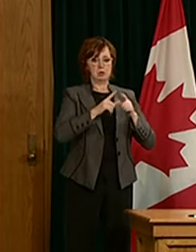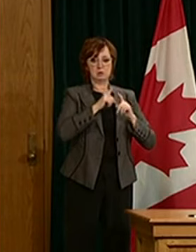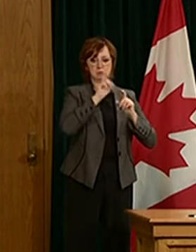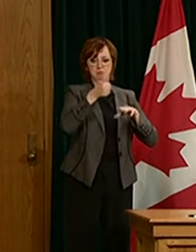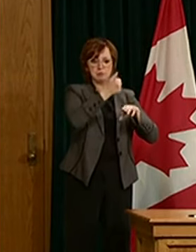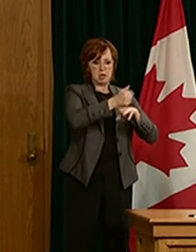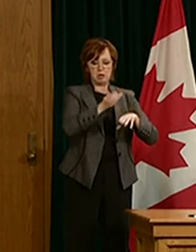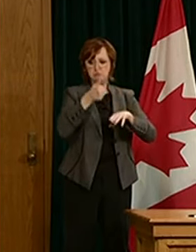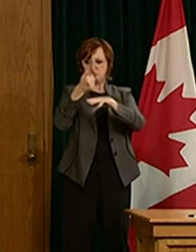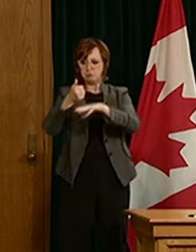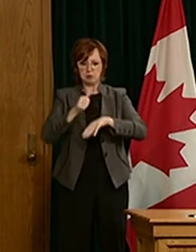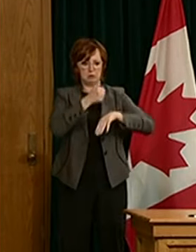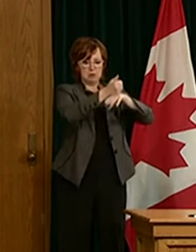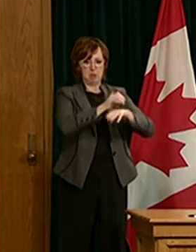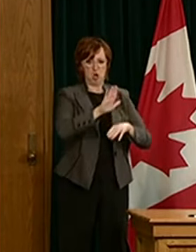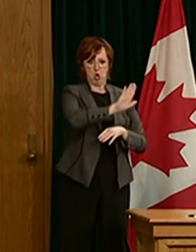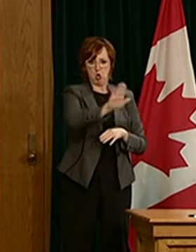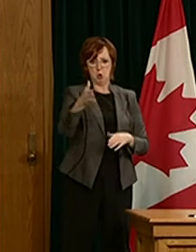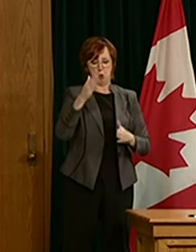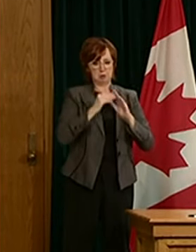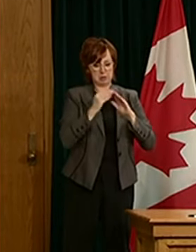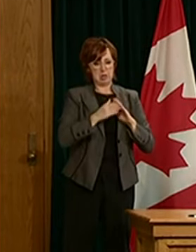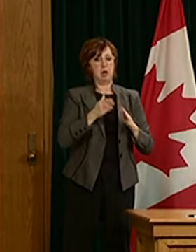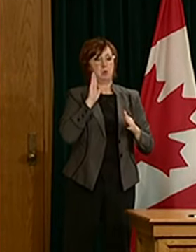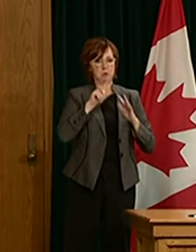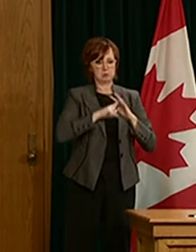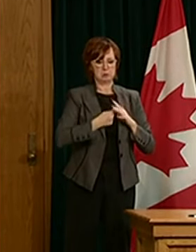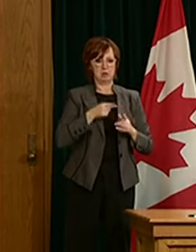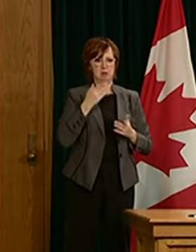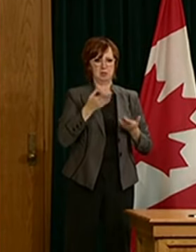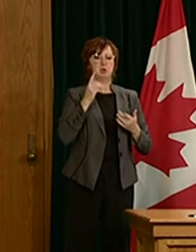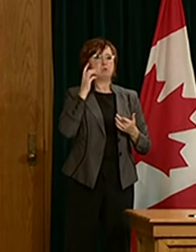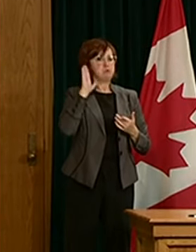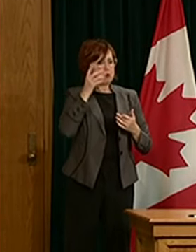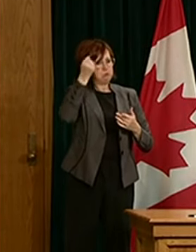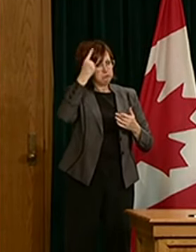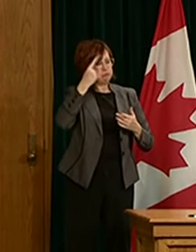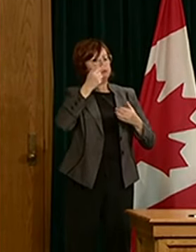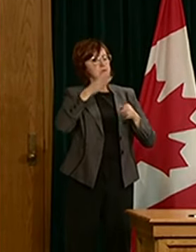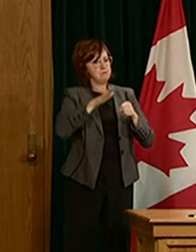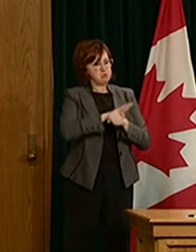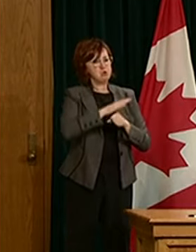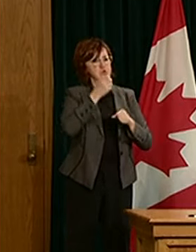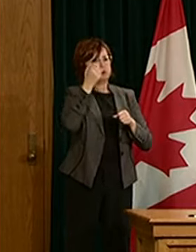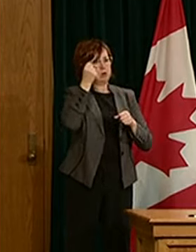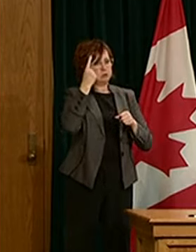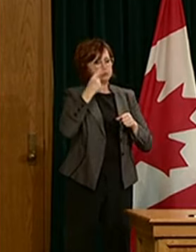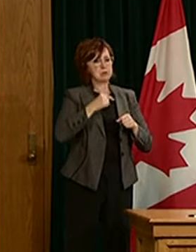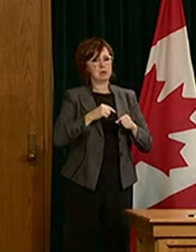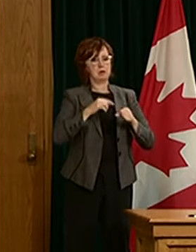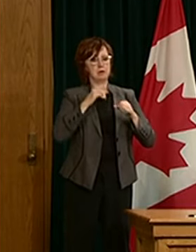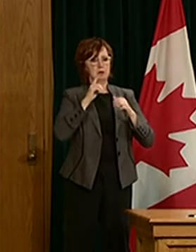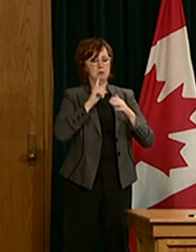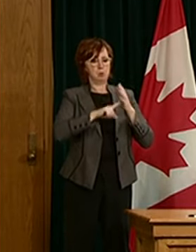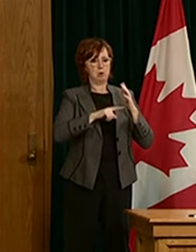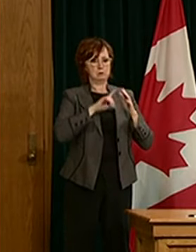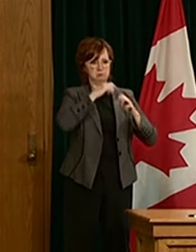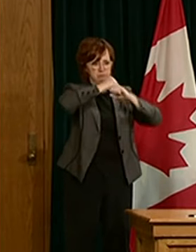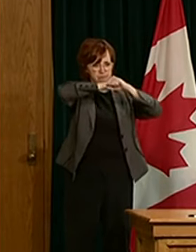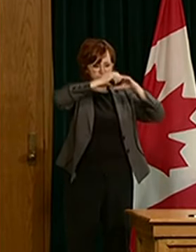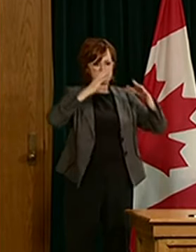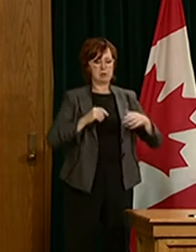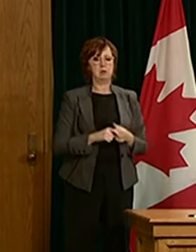It's important to emphasize that the SHA is pursuing a staged response to demand. So that means that you're going to